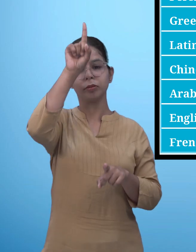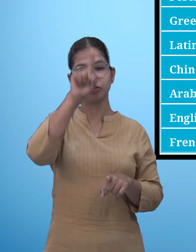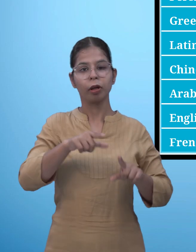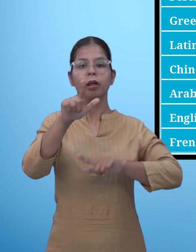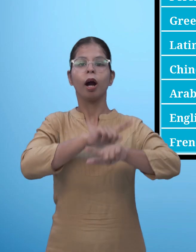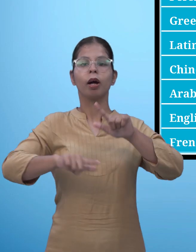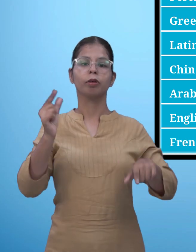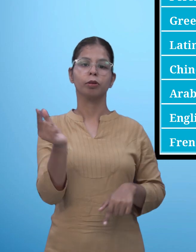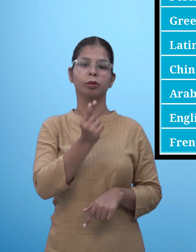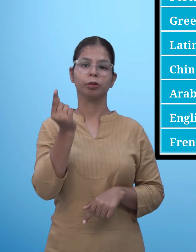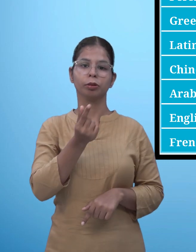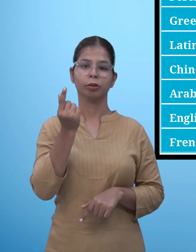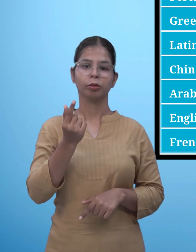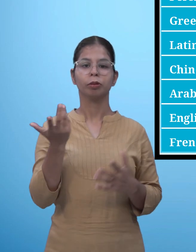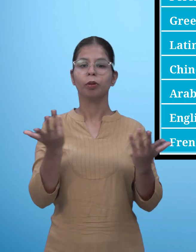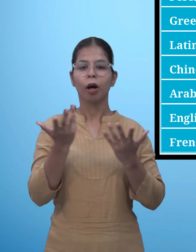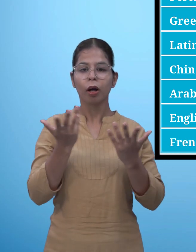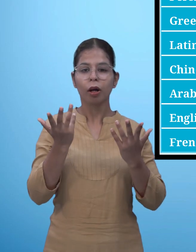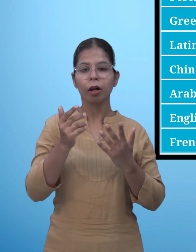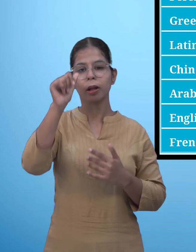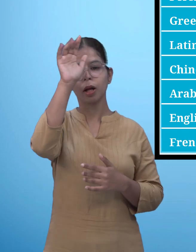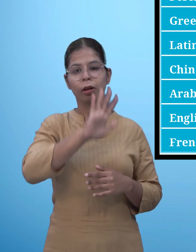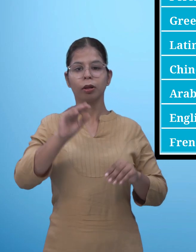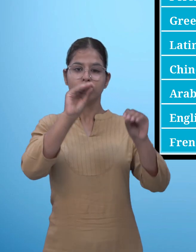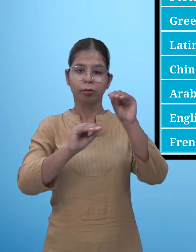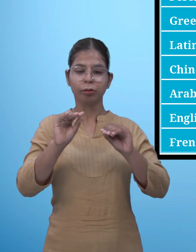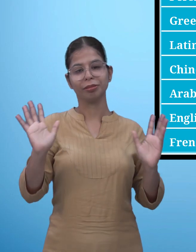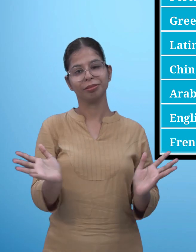Ente. Fill out the correct names in the blank spaces.